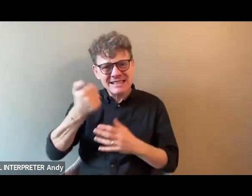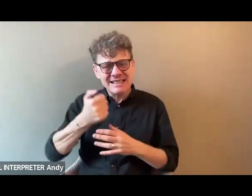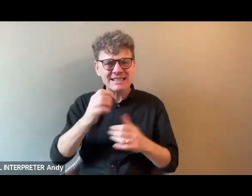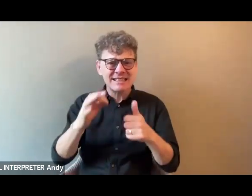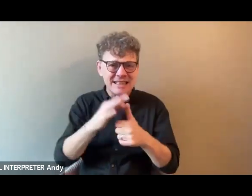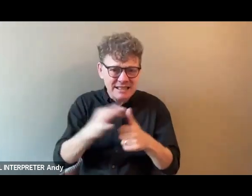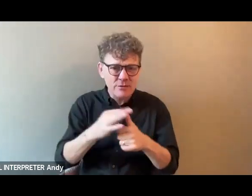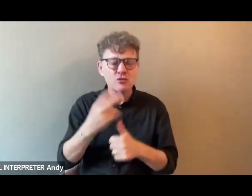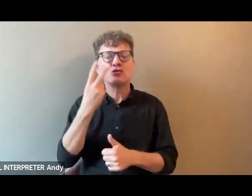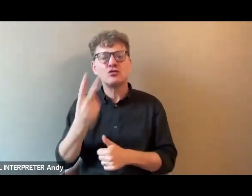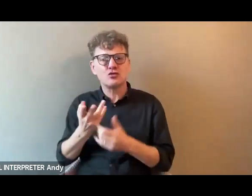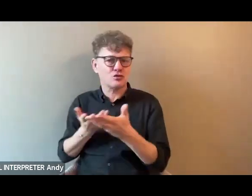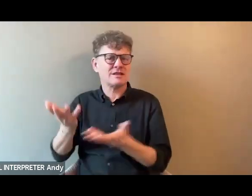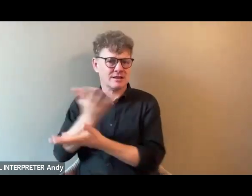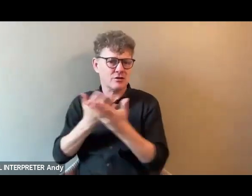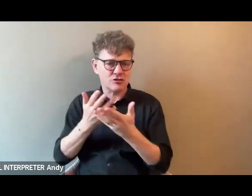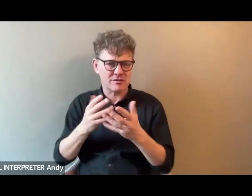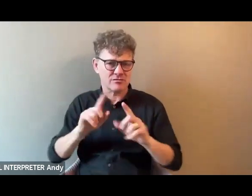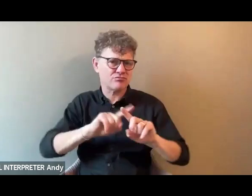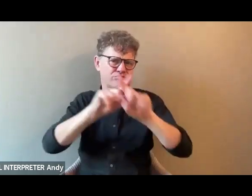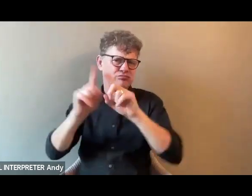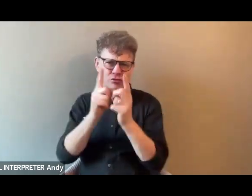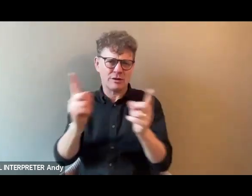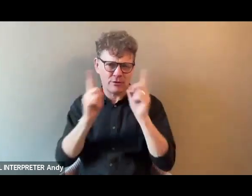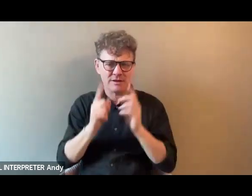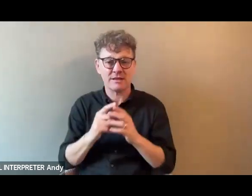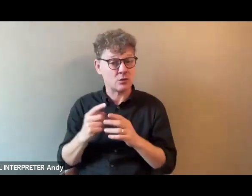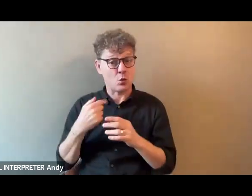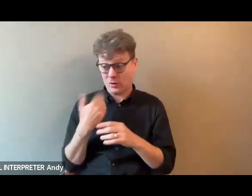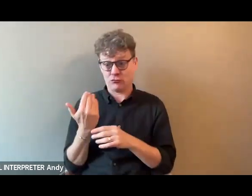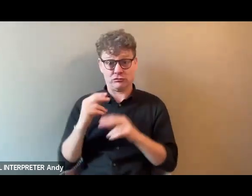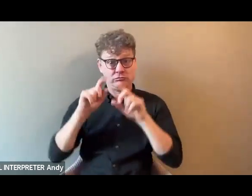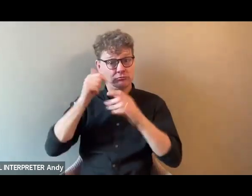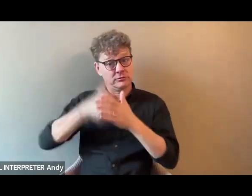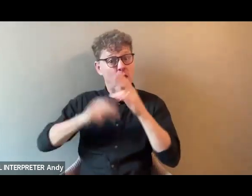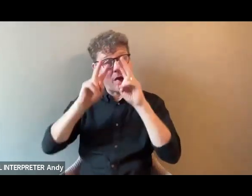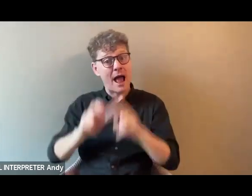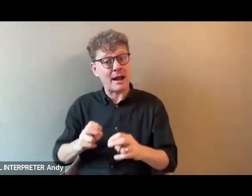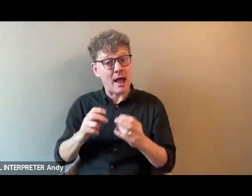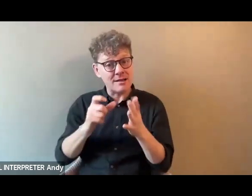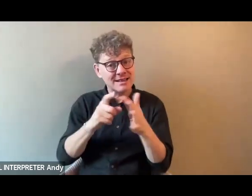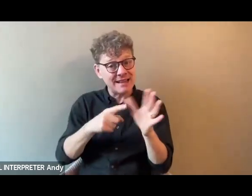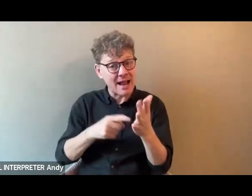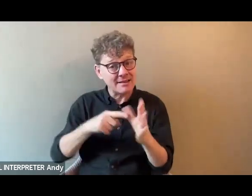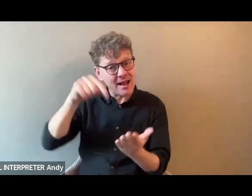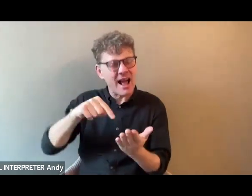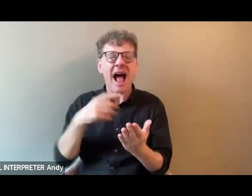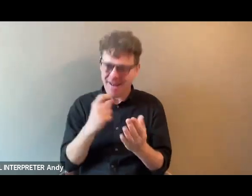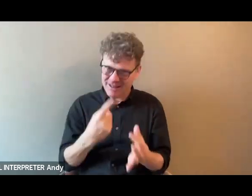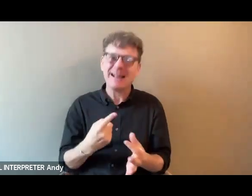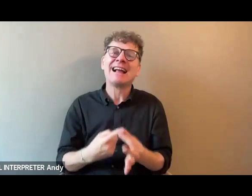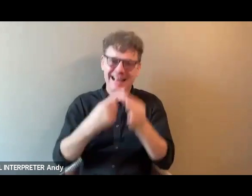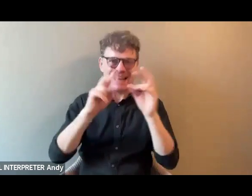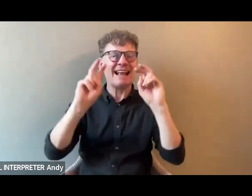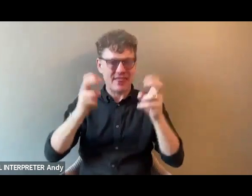discussions across different universities. We've started to analyze the data, and we are beginning to see some key themes, which I'll